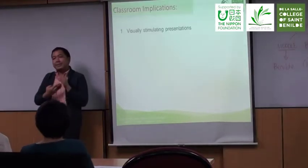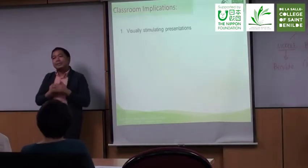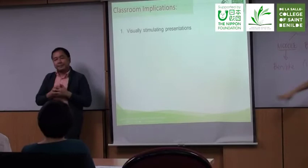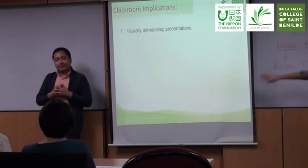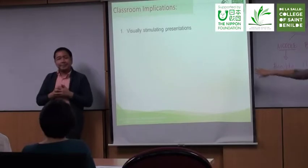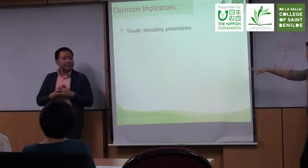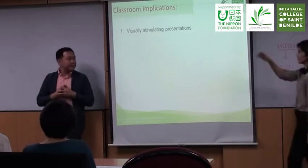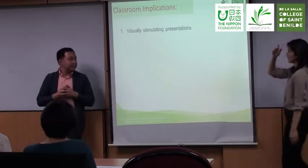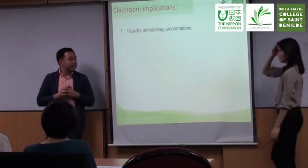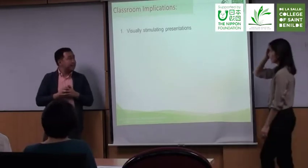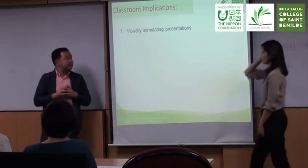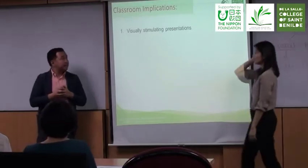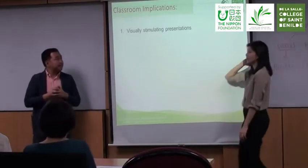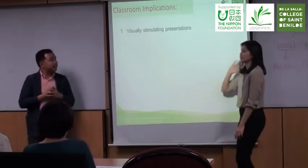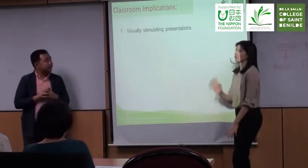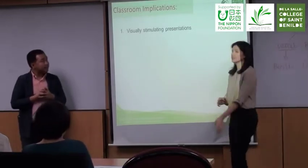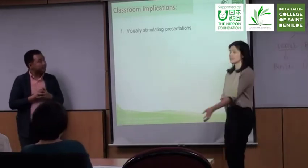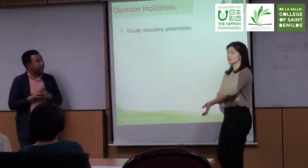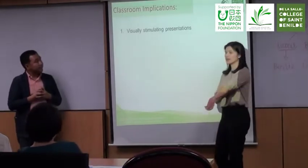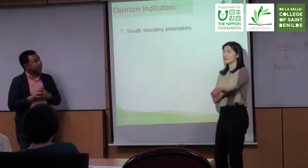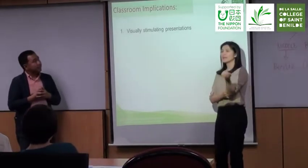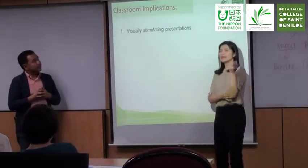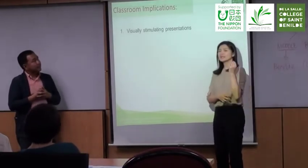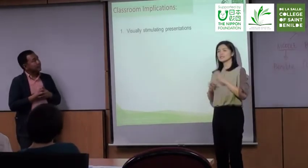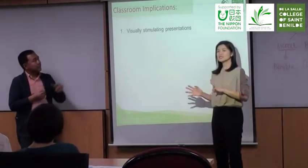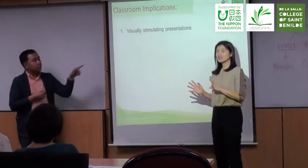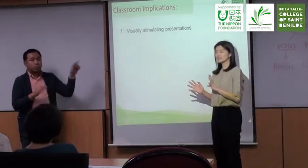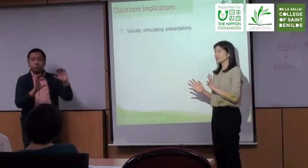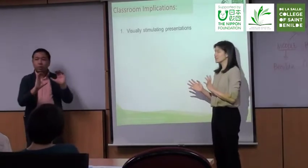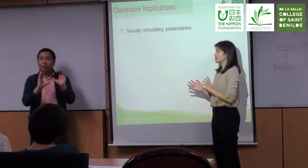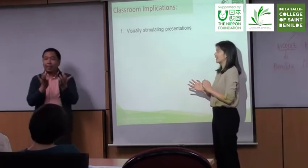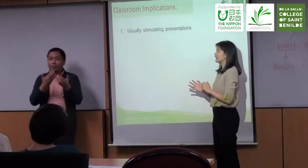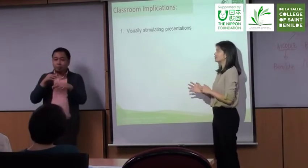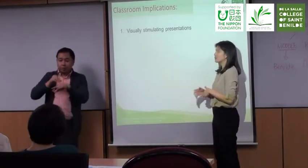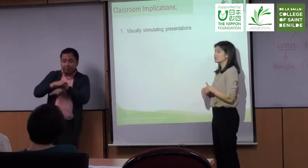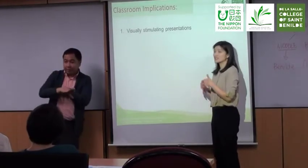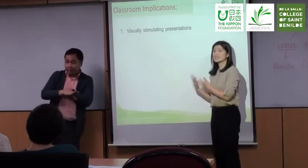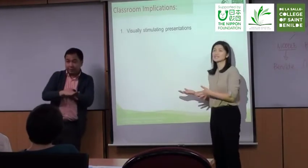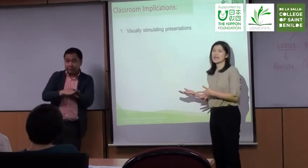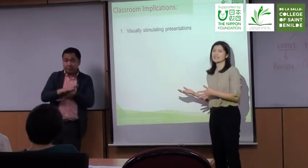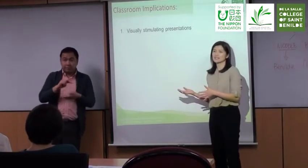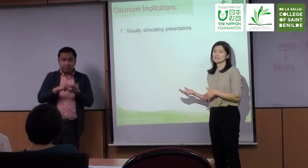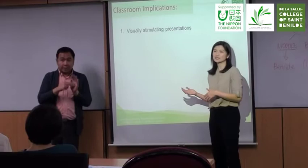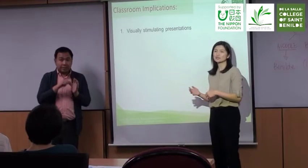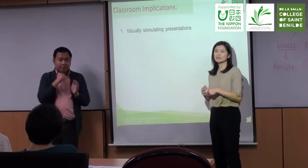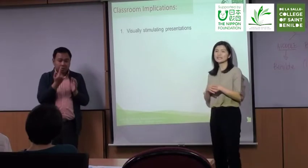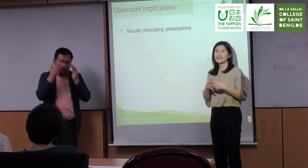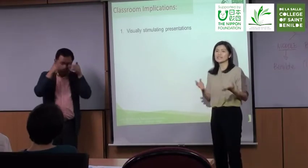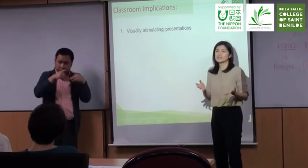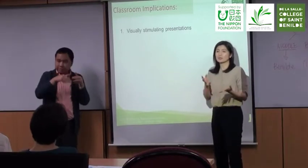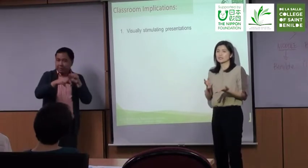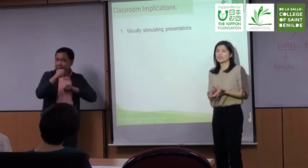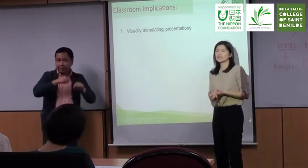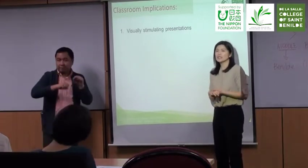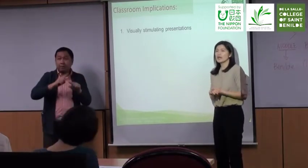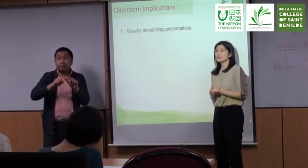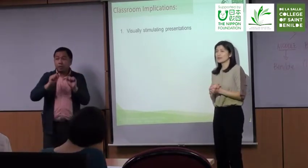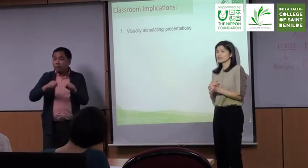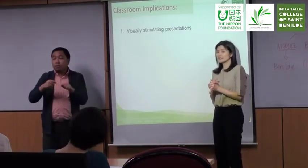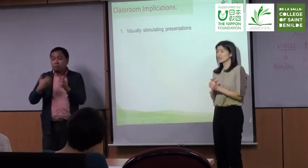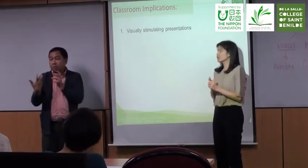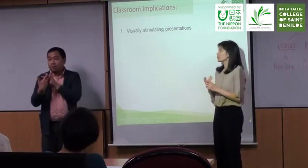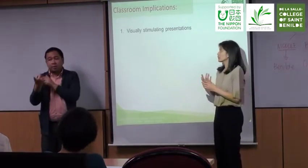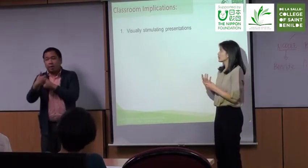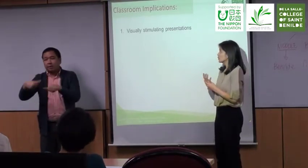Okay, for the classroom implications. This doesn't necessarily need to be just in science. It could be in any subject.